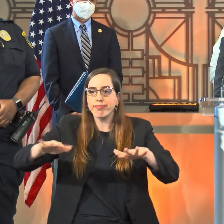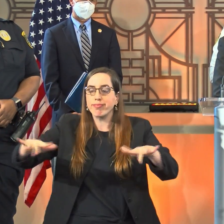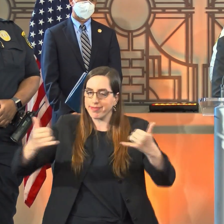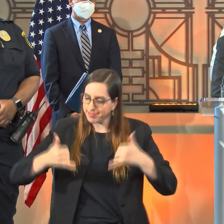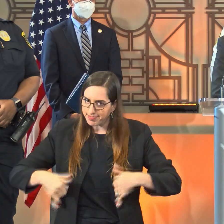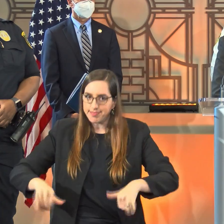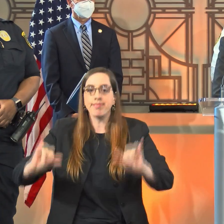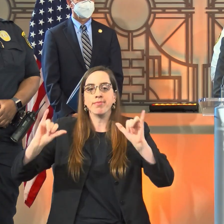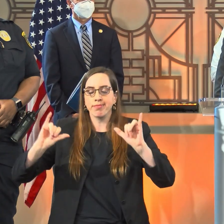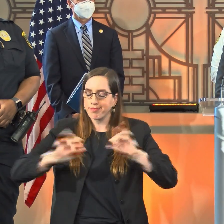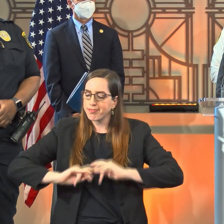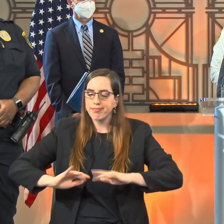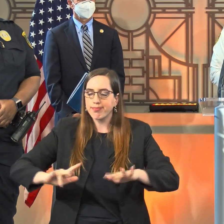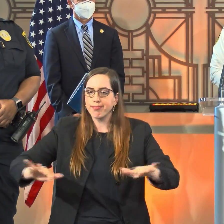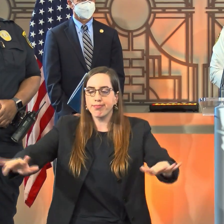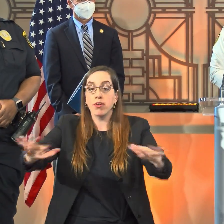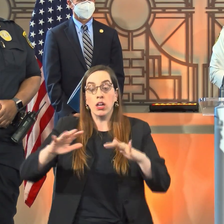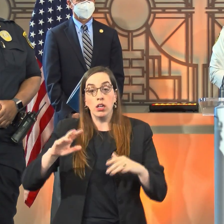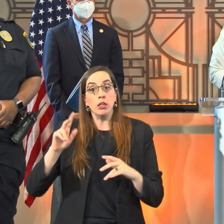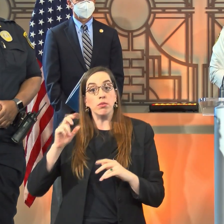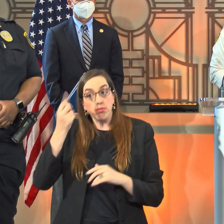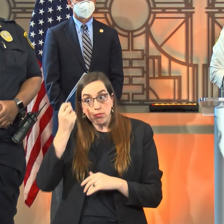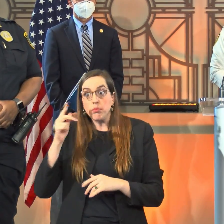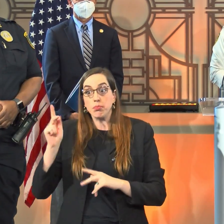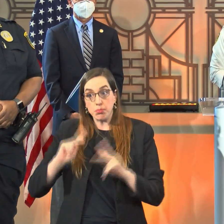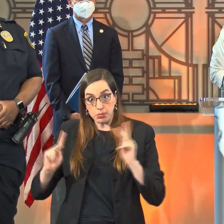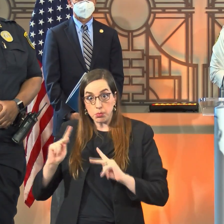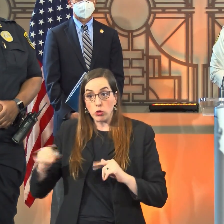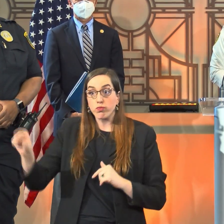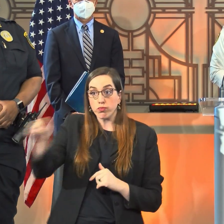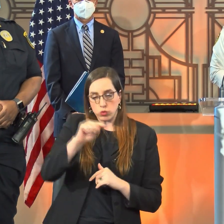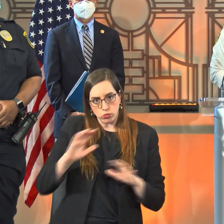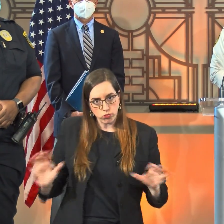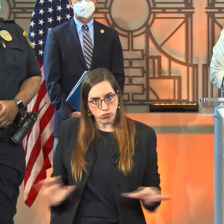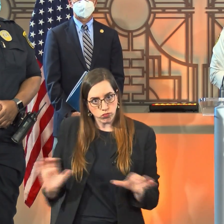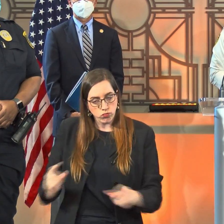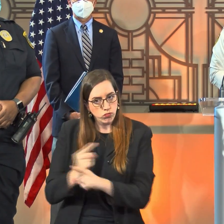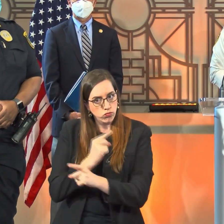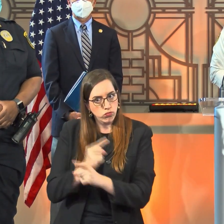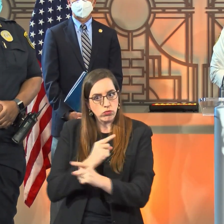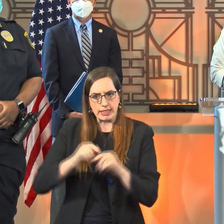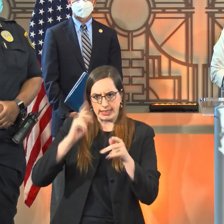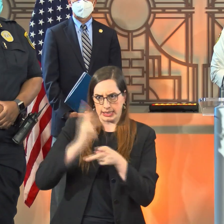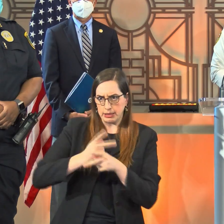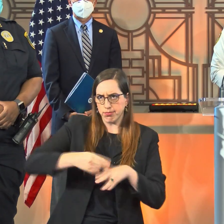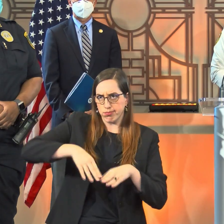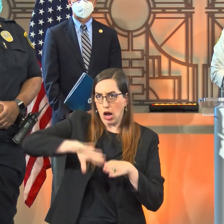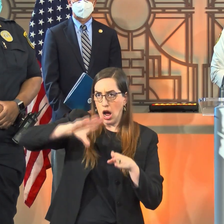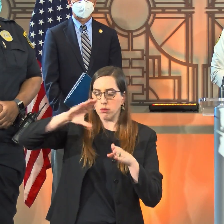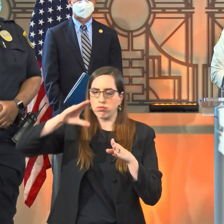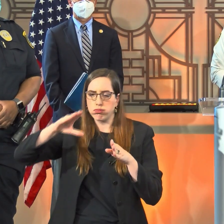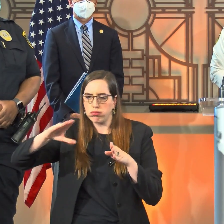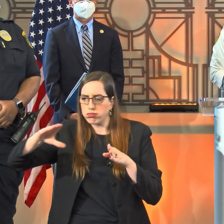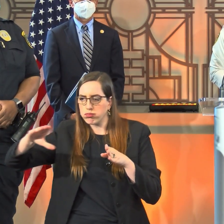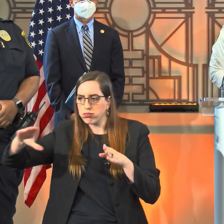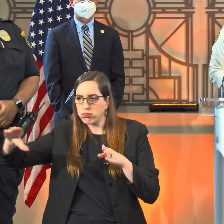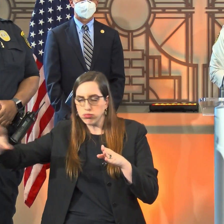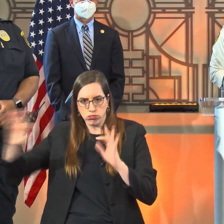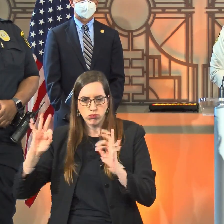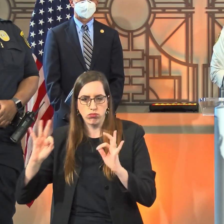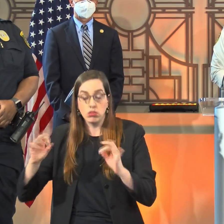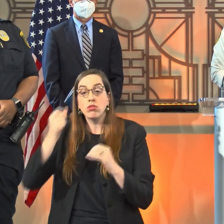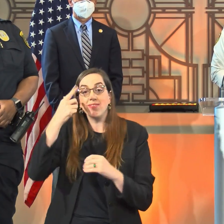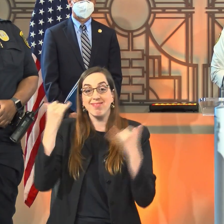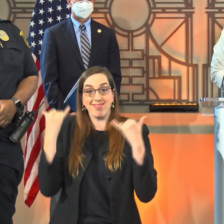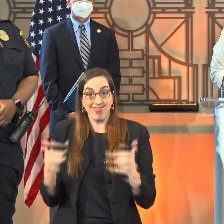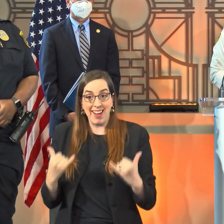to spread, Houstonians are doing a good job, but we need to remain vigilant as we change our daily